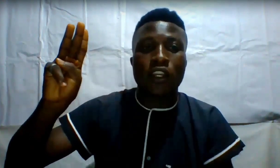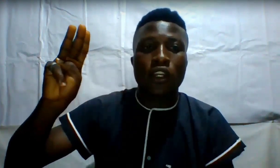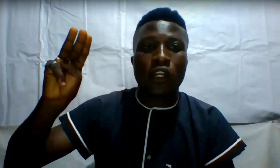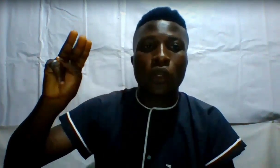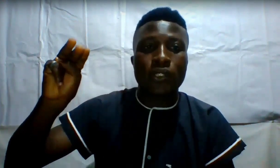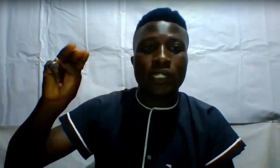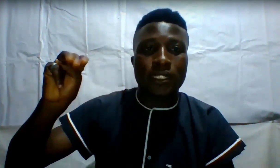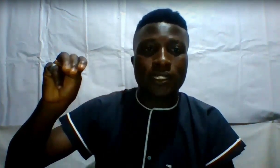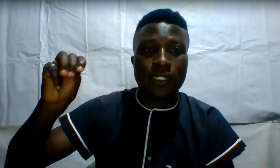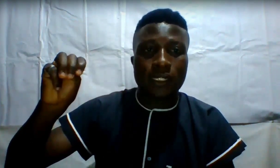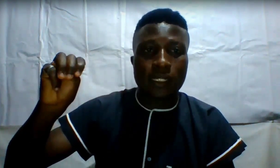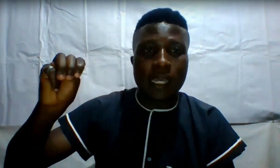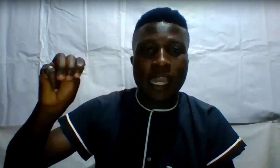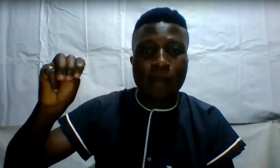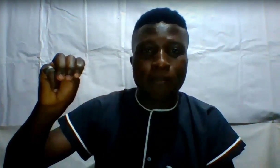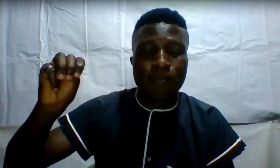M. M.